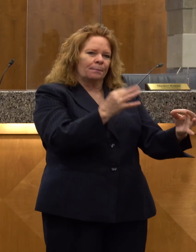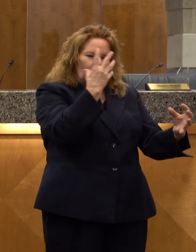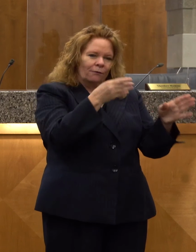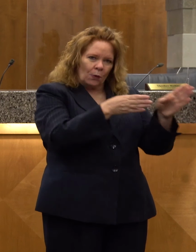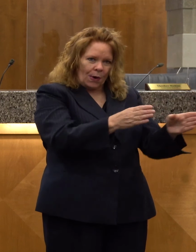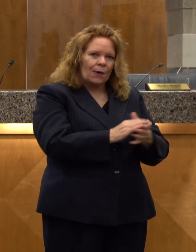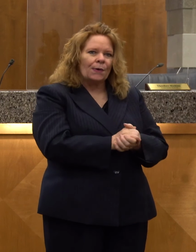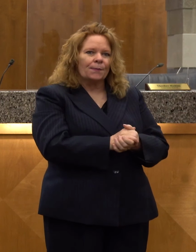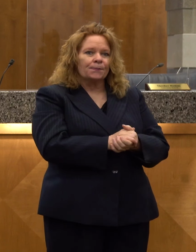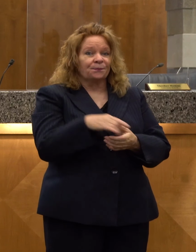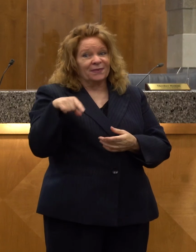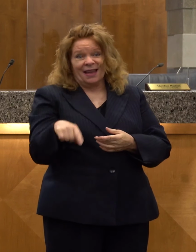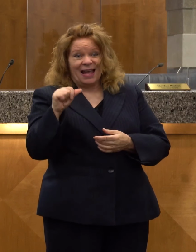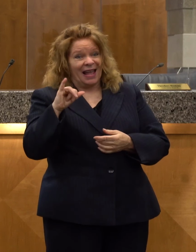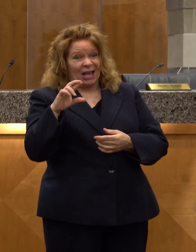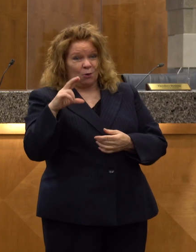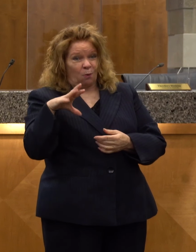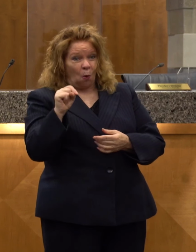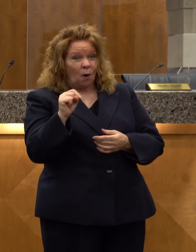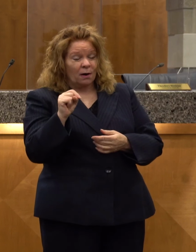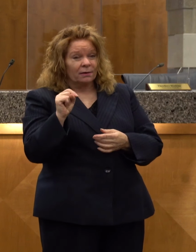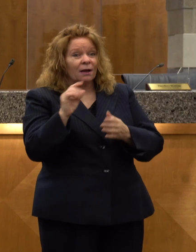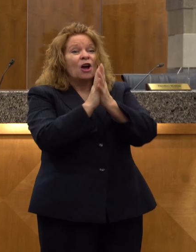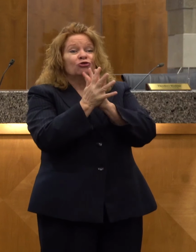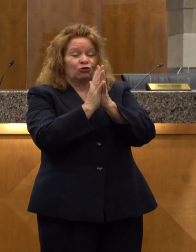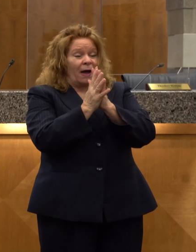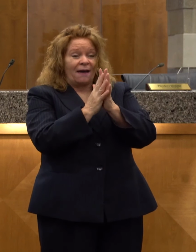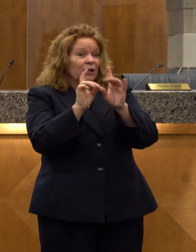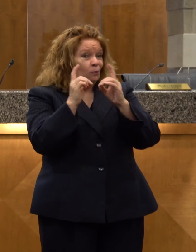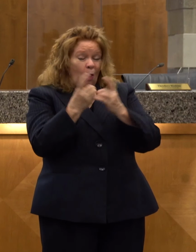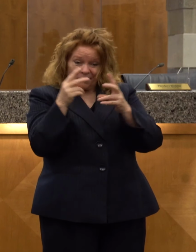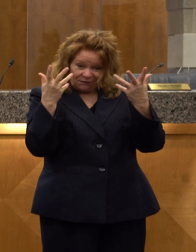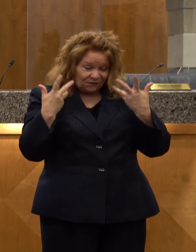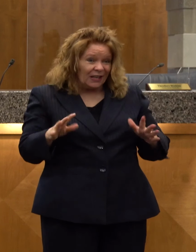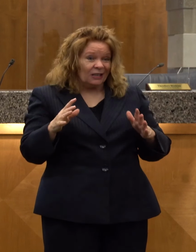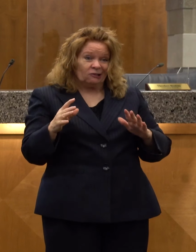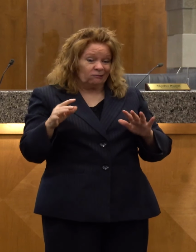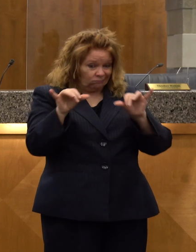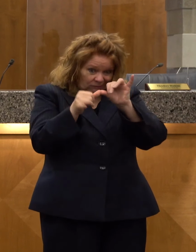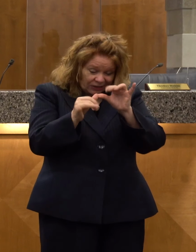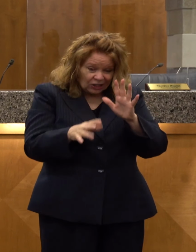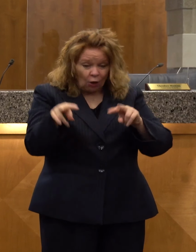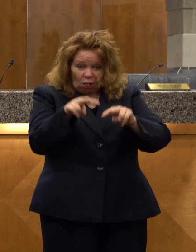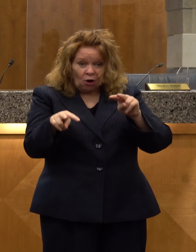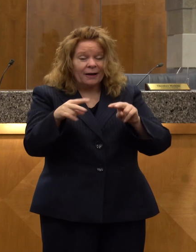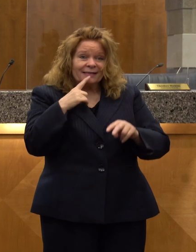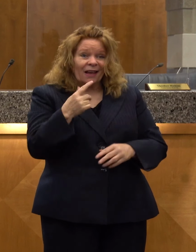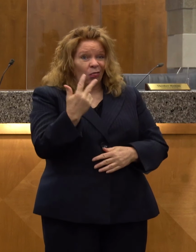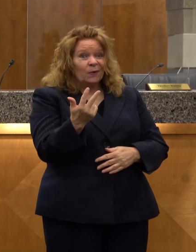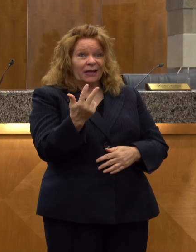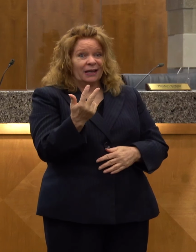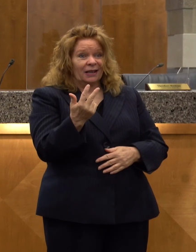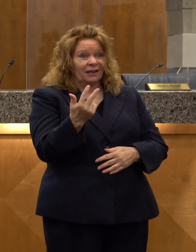condition. This road has been graded by our traffic department in St. Louis County, by our engineers, as a 3,